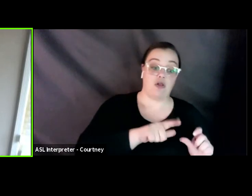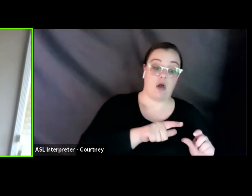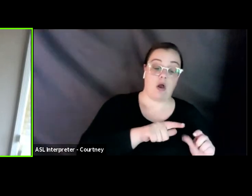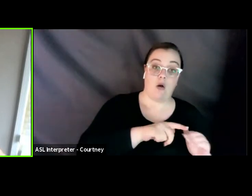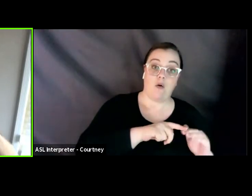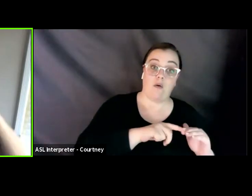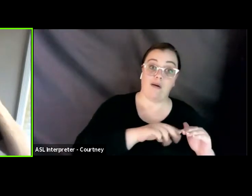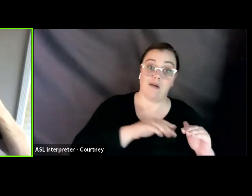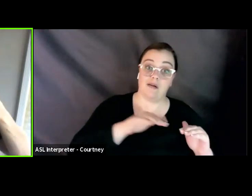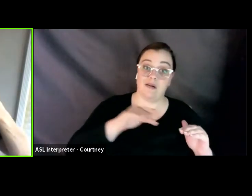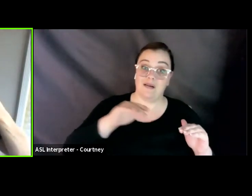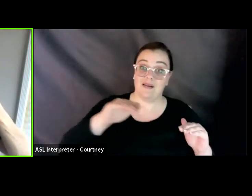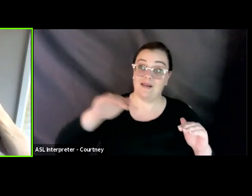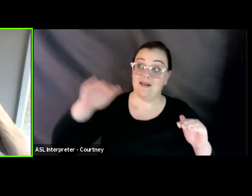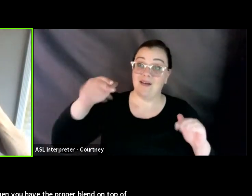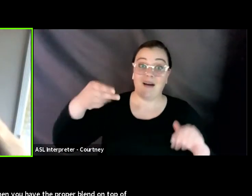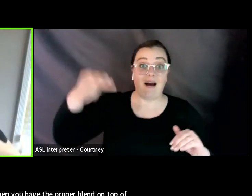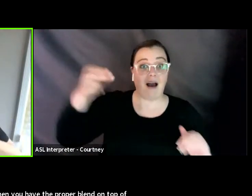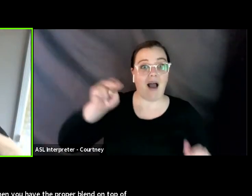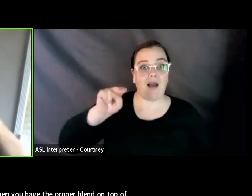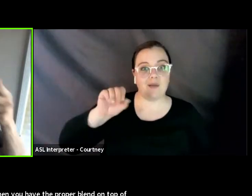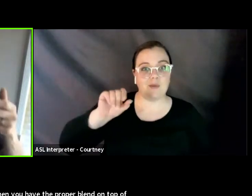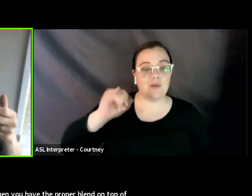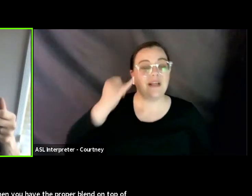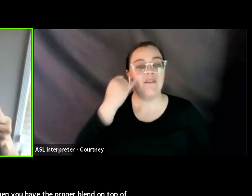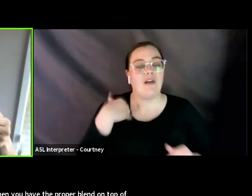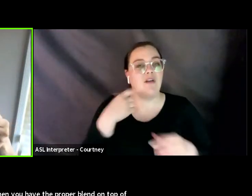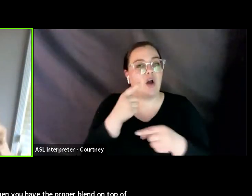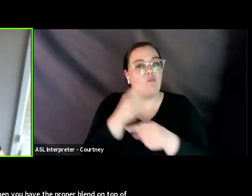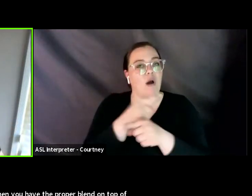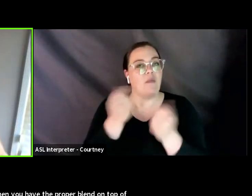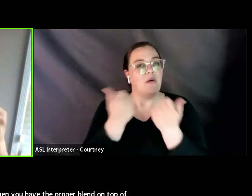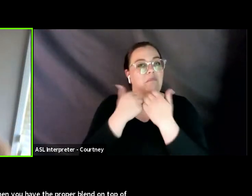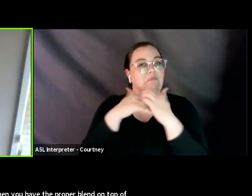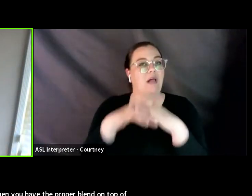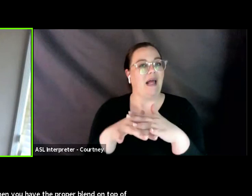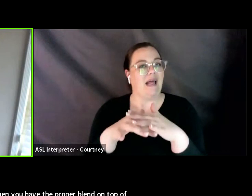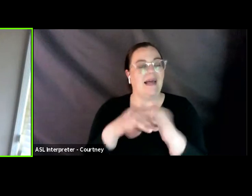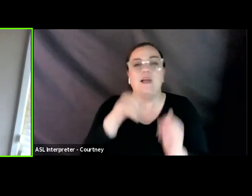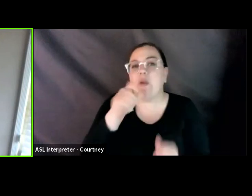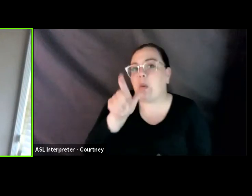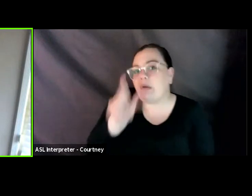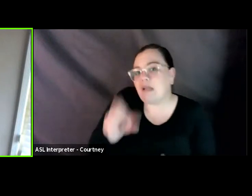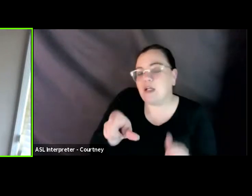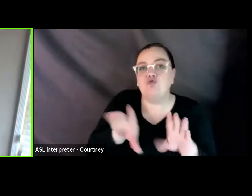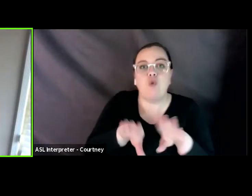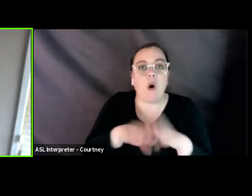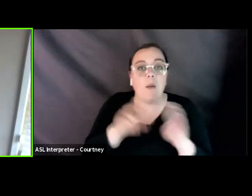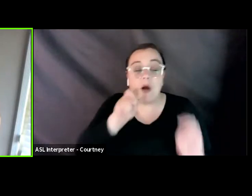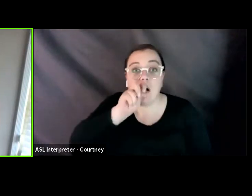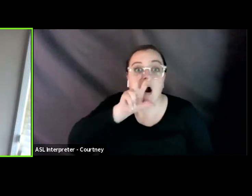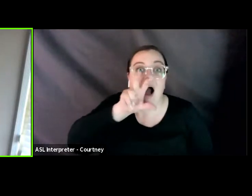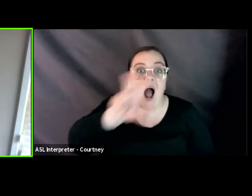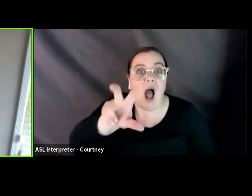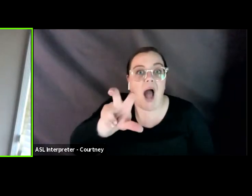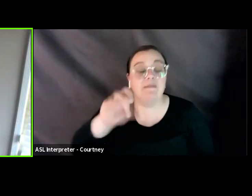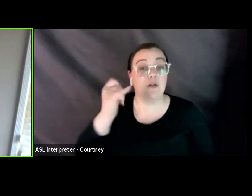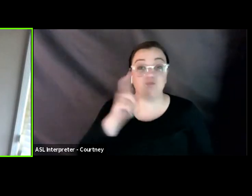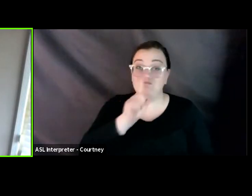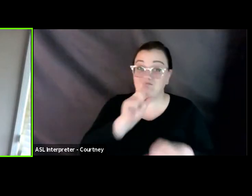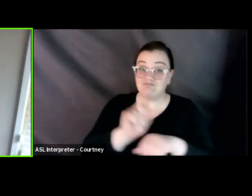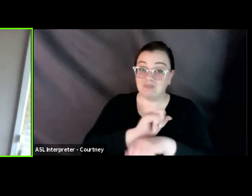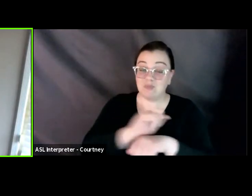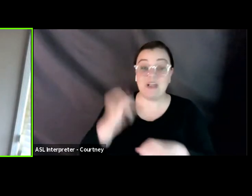of your voice, right? When you're going up, you don't need to open your mouth. And if anything, when you open your mouth too big,